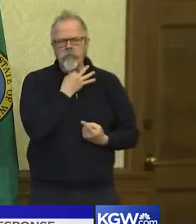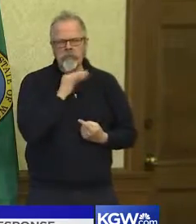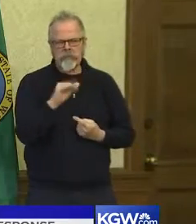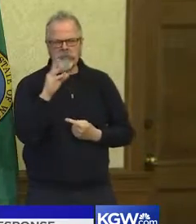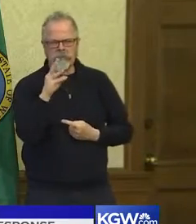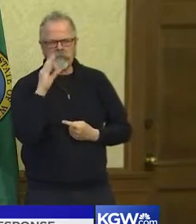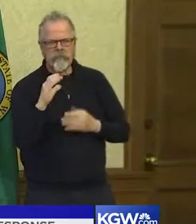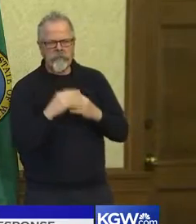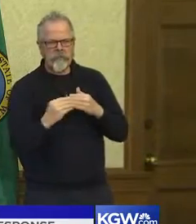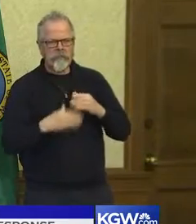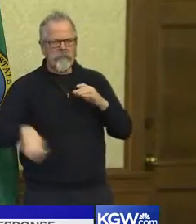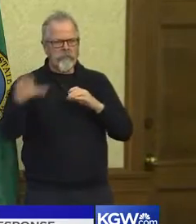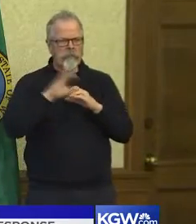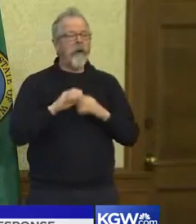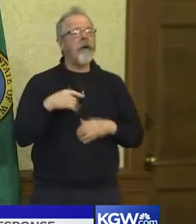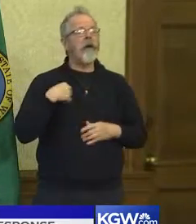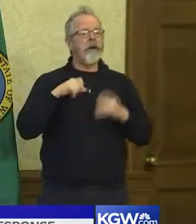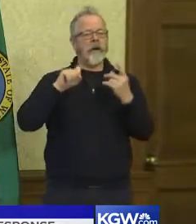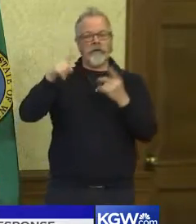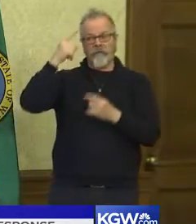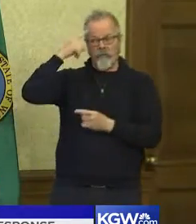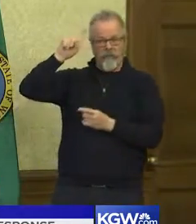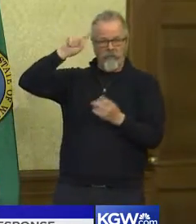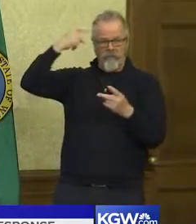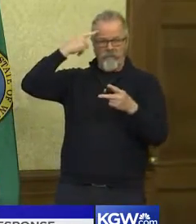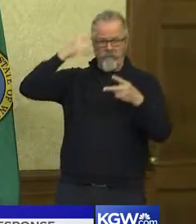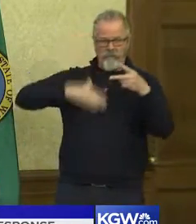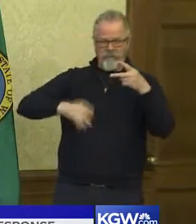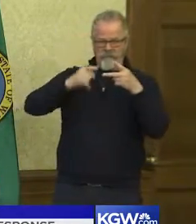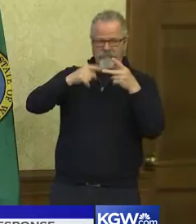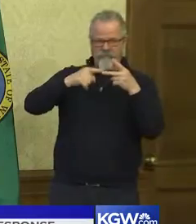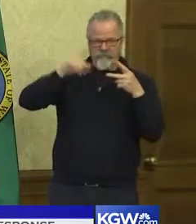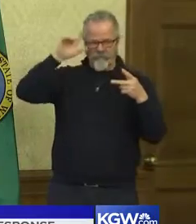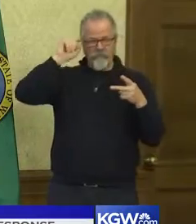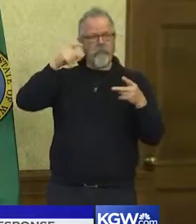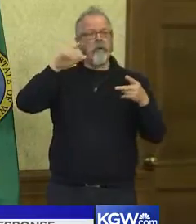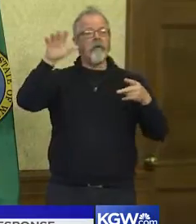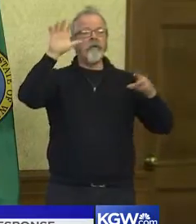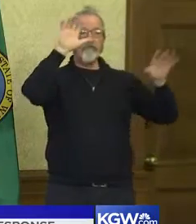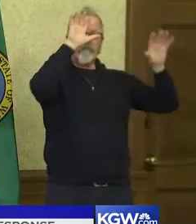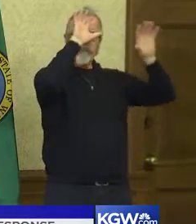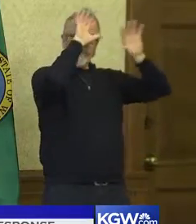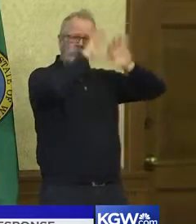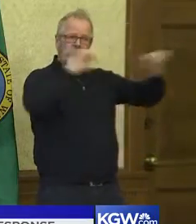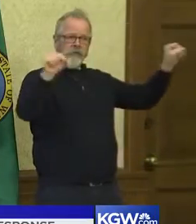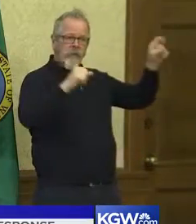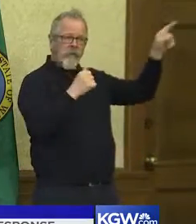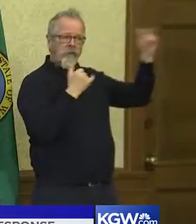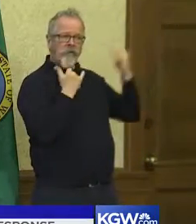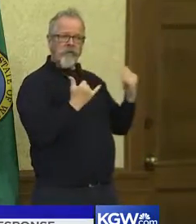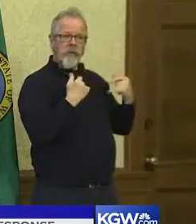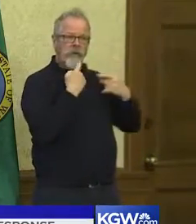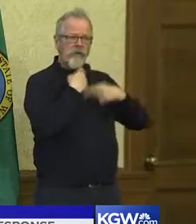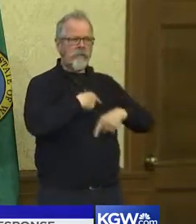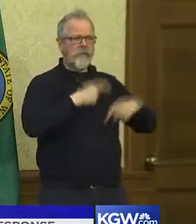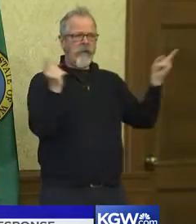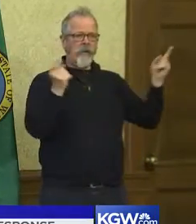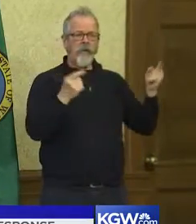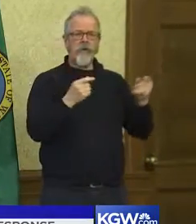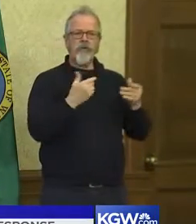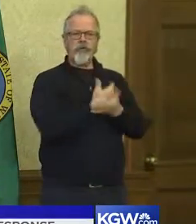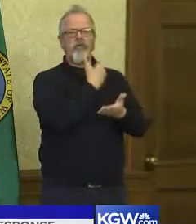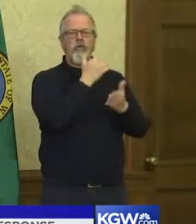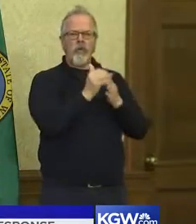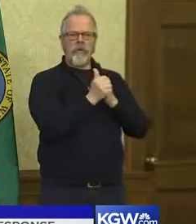administration today issued new guidelines for states that seem close to what you discussed yesterday as it pertains to phasing in the reopening of